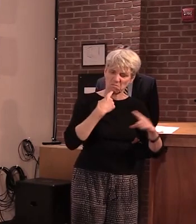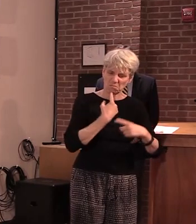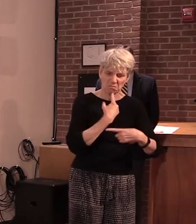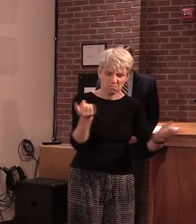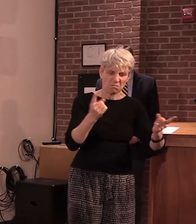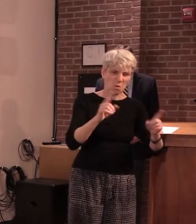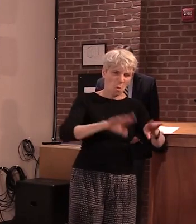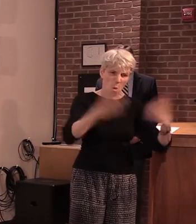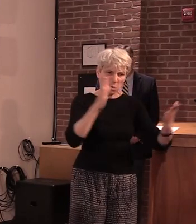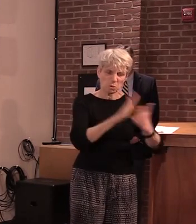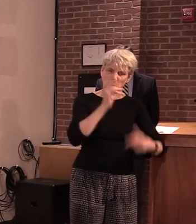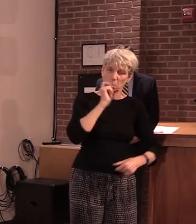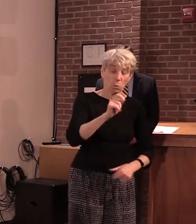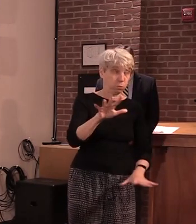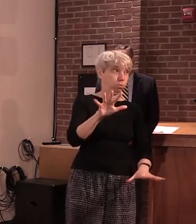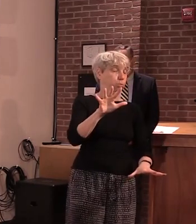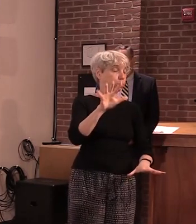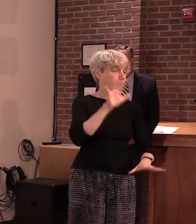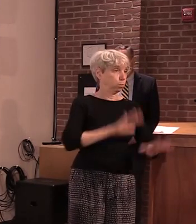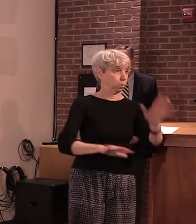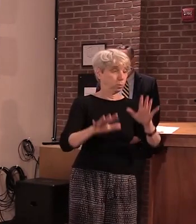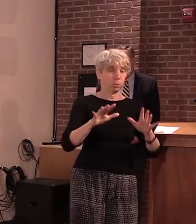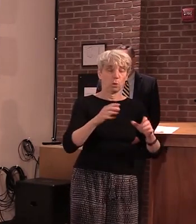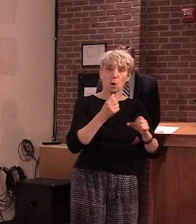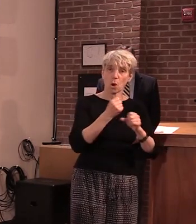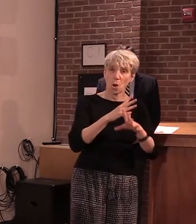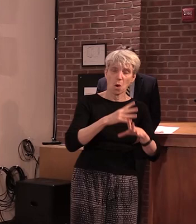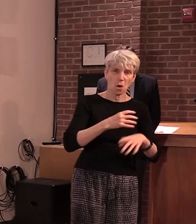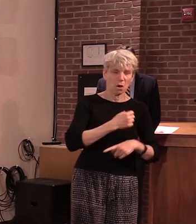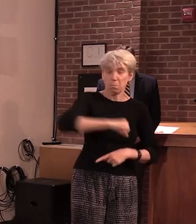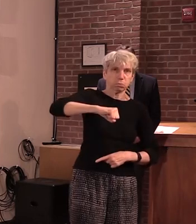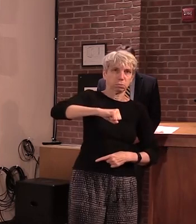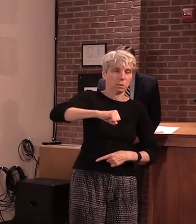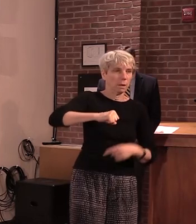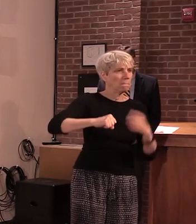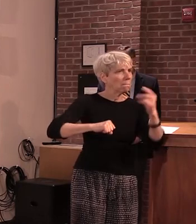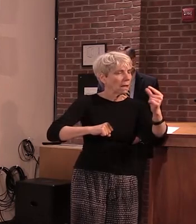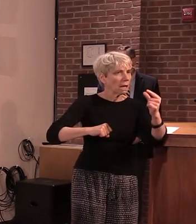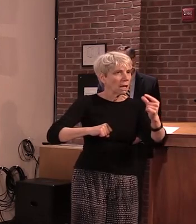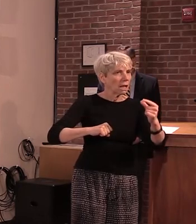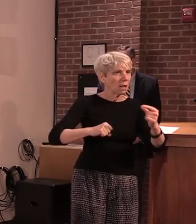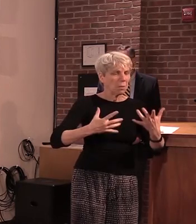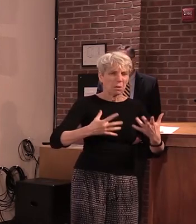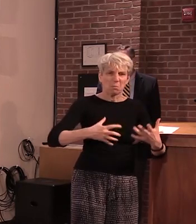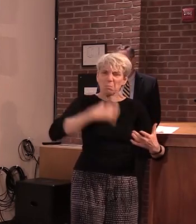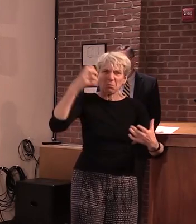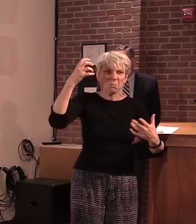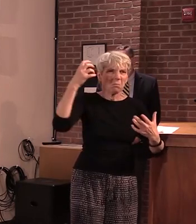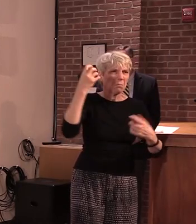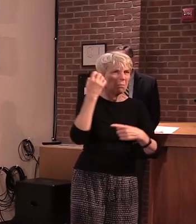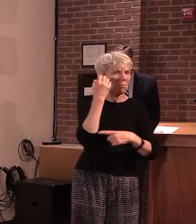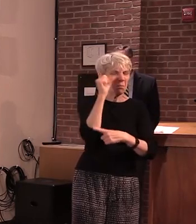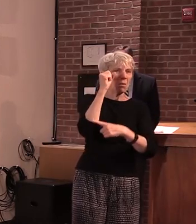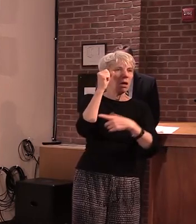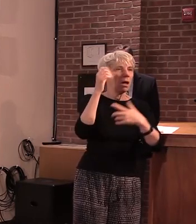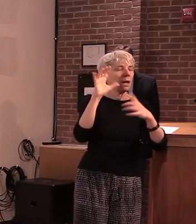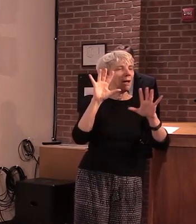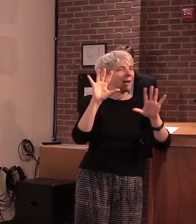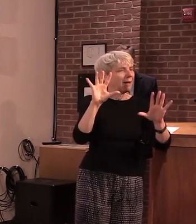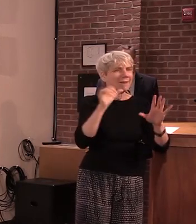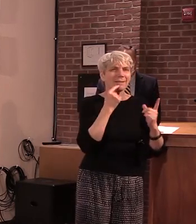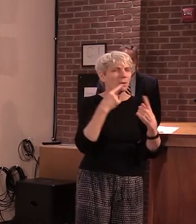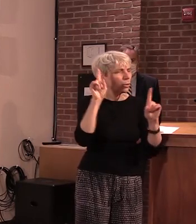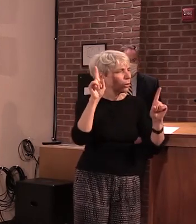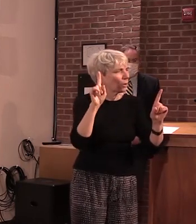think that set up the confrontation, that drove the wedge. And so that approach doesn't work. And we need to take a